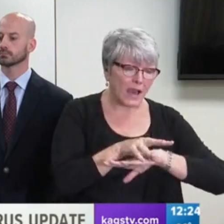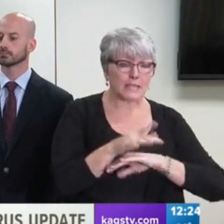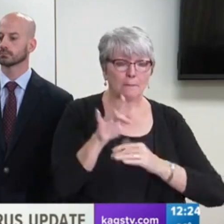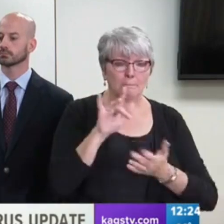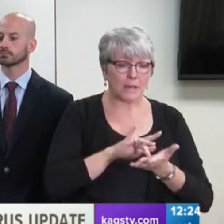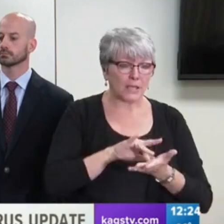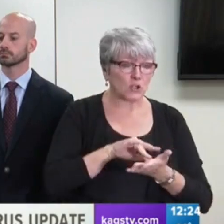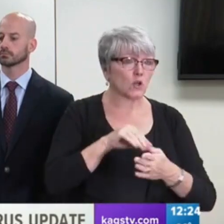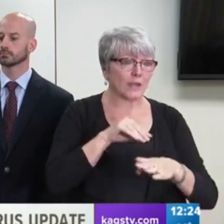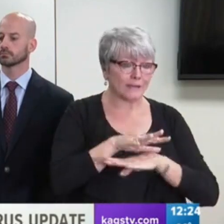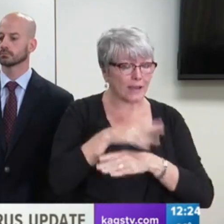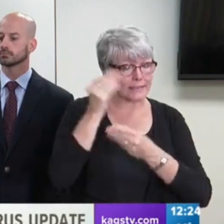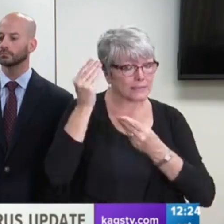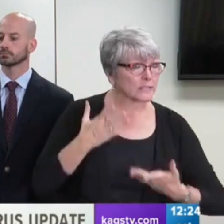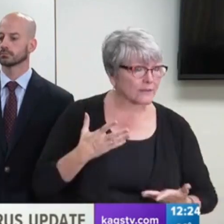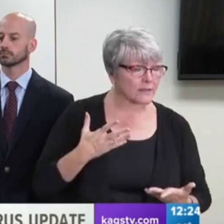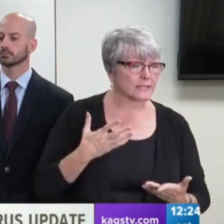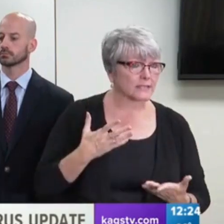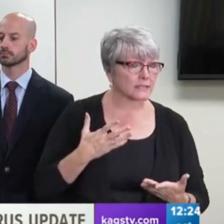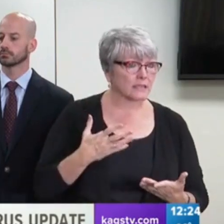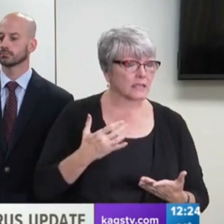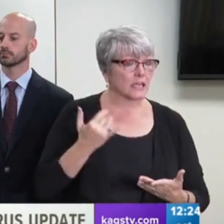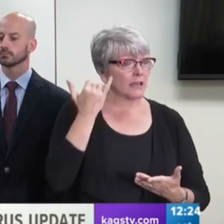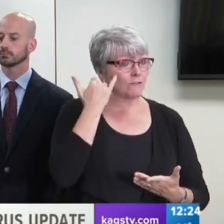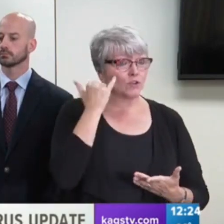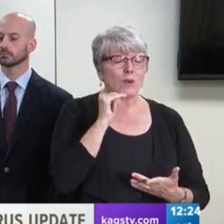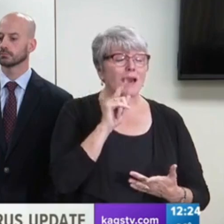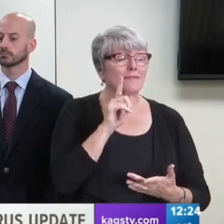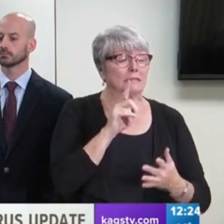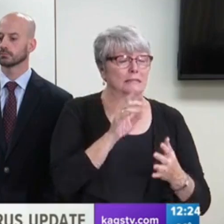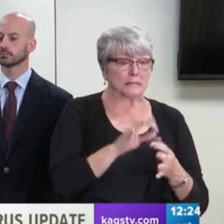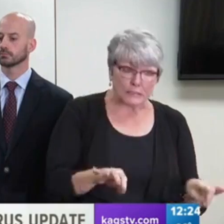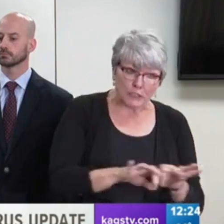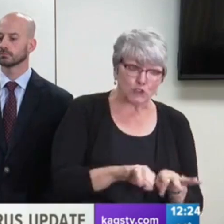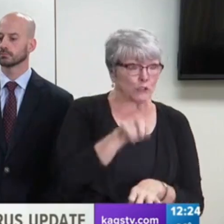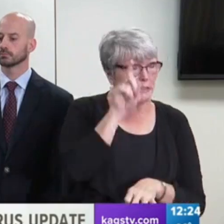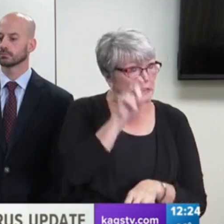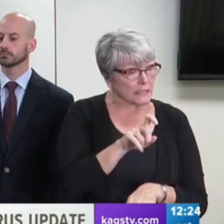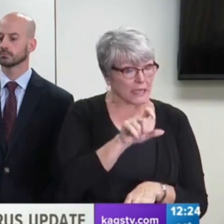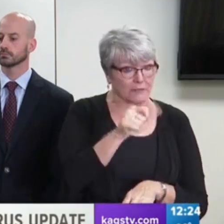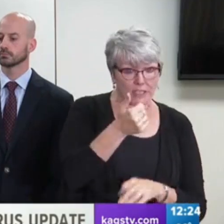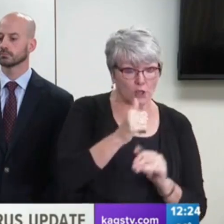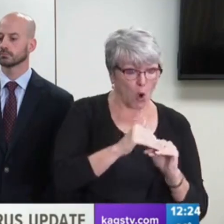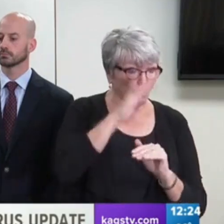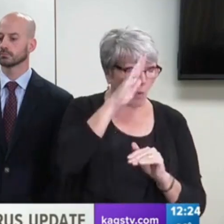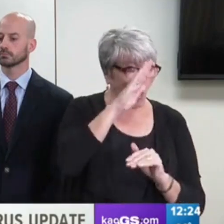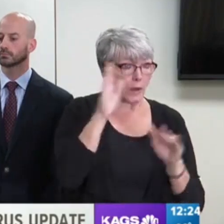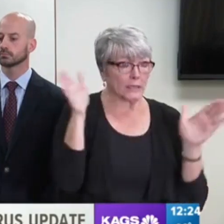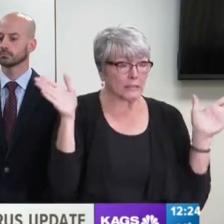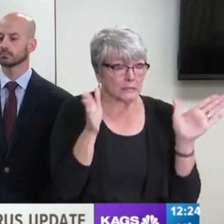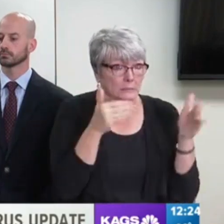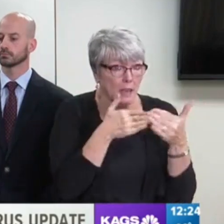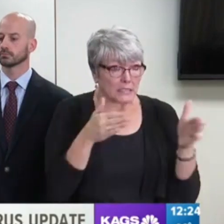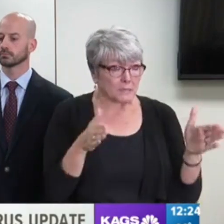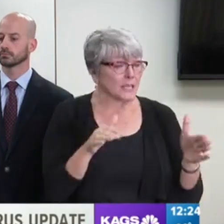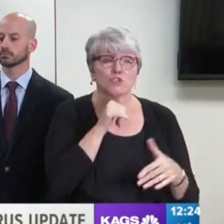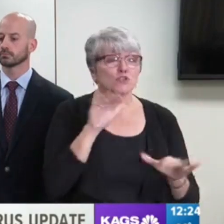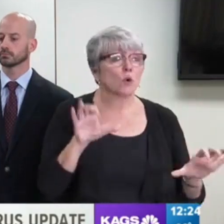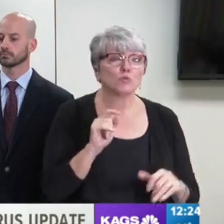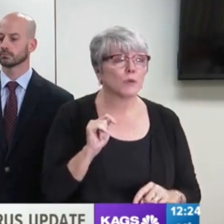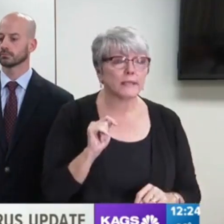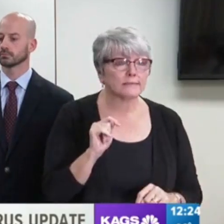medical advice that we're being given. Unless you have an essential need to be 10 or more in a confined space, don't do